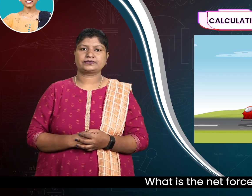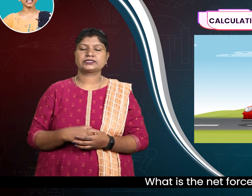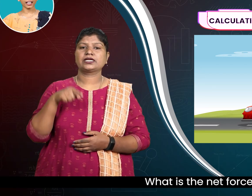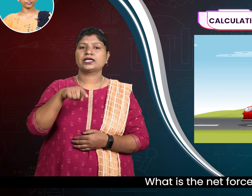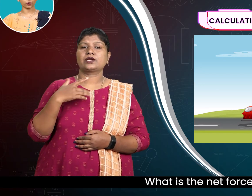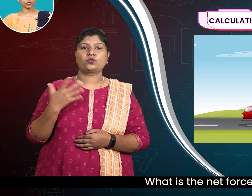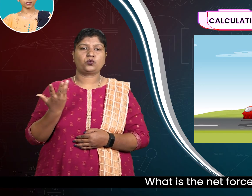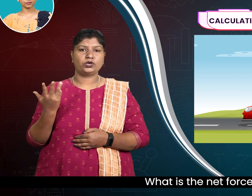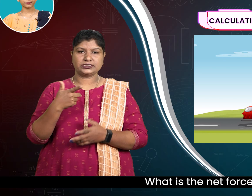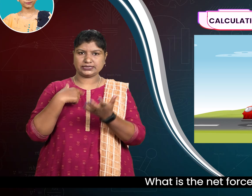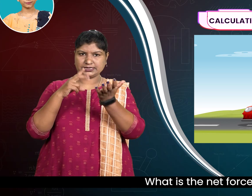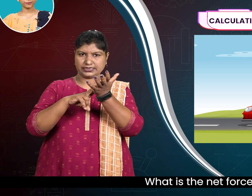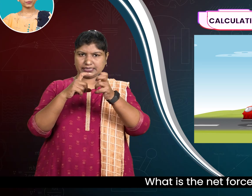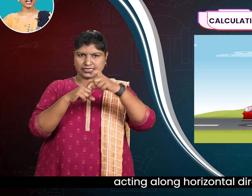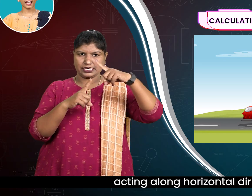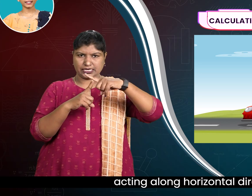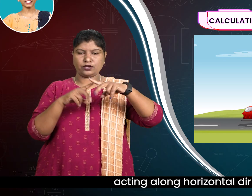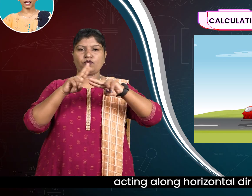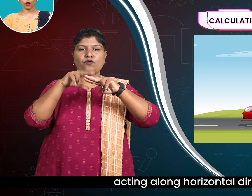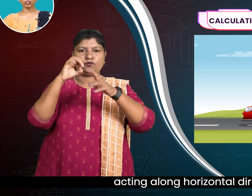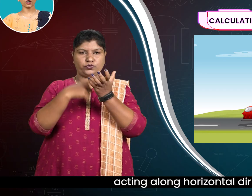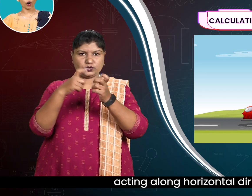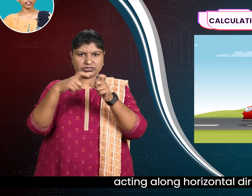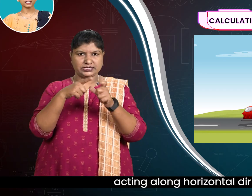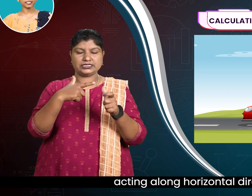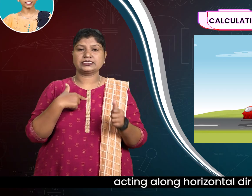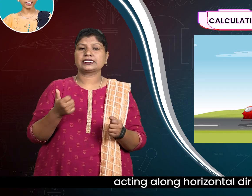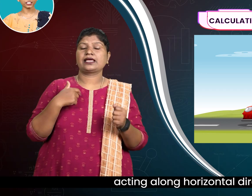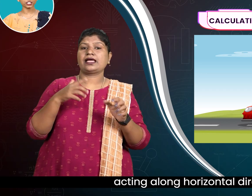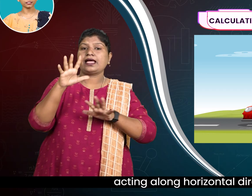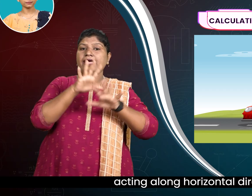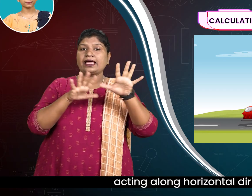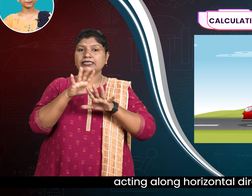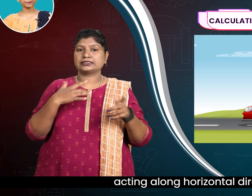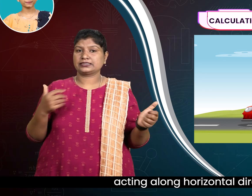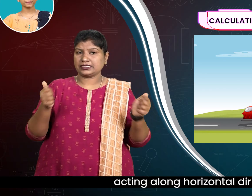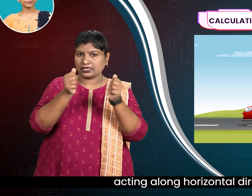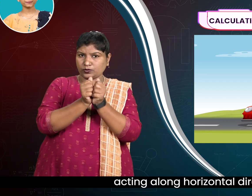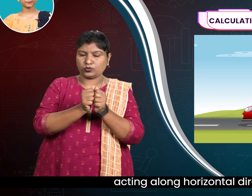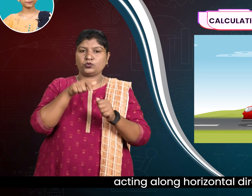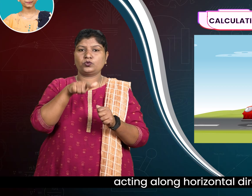What is the net force acting along the horizontal direction?